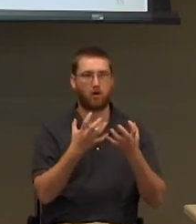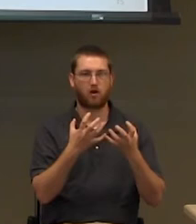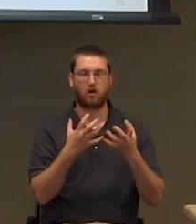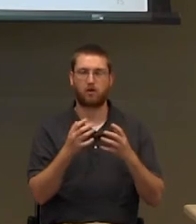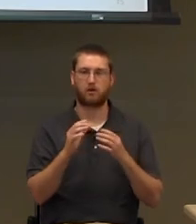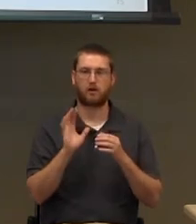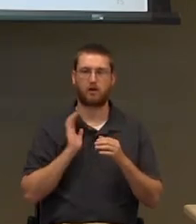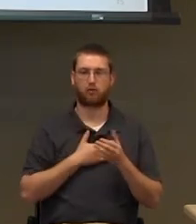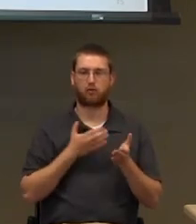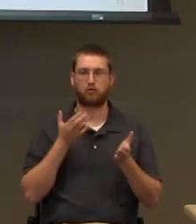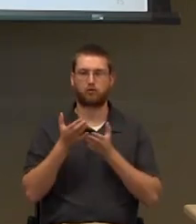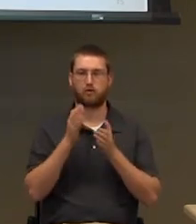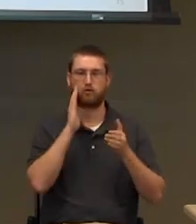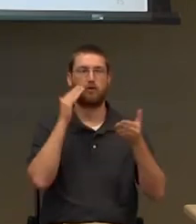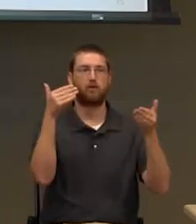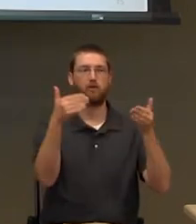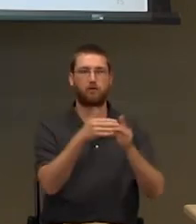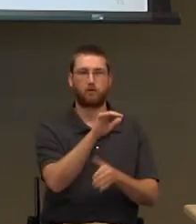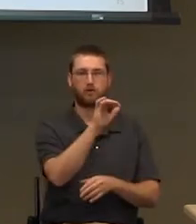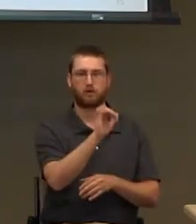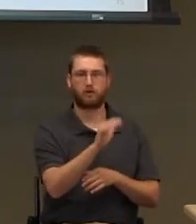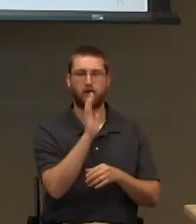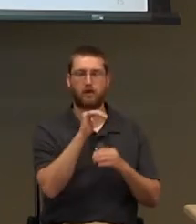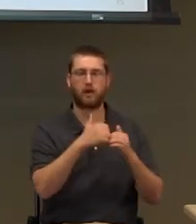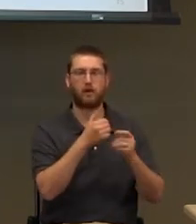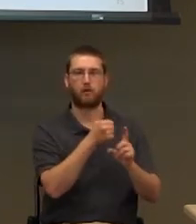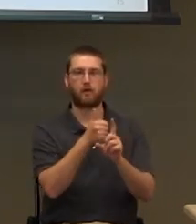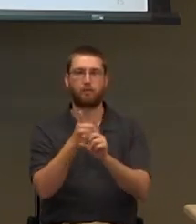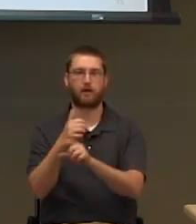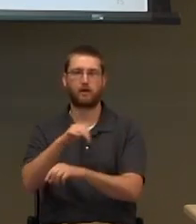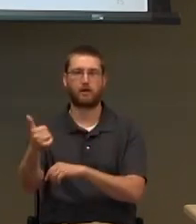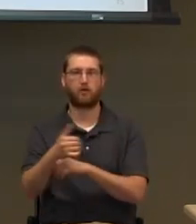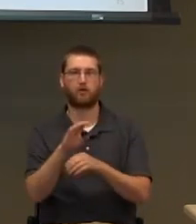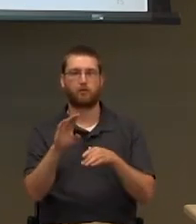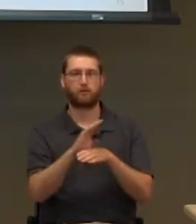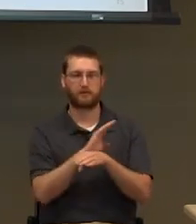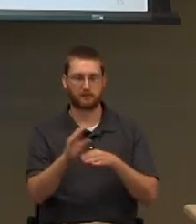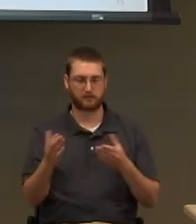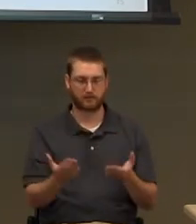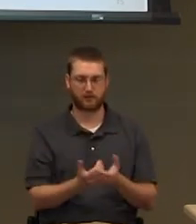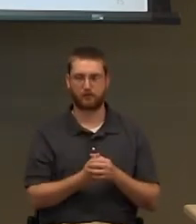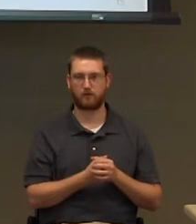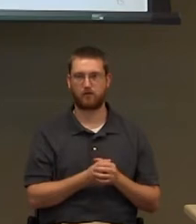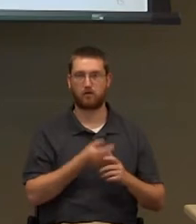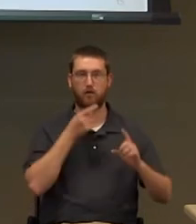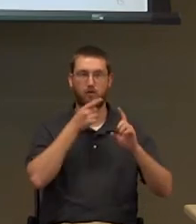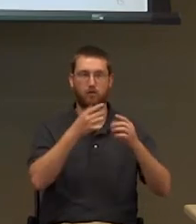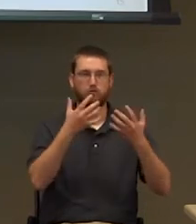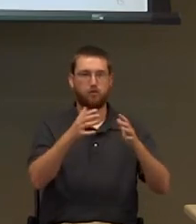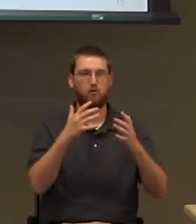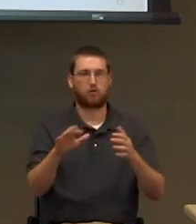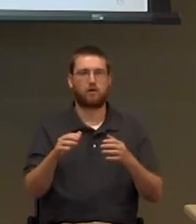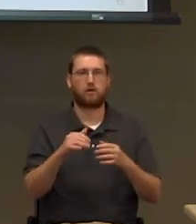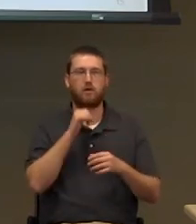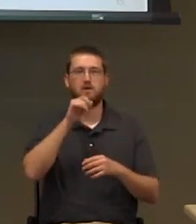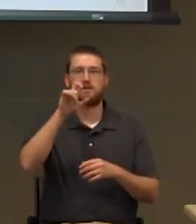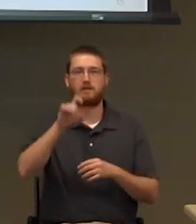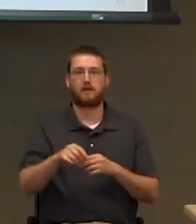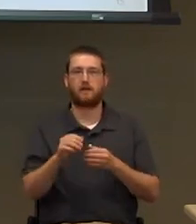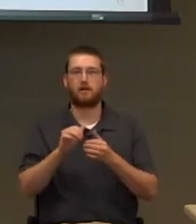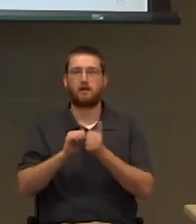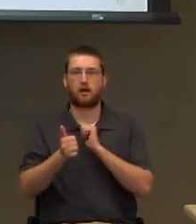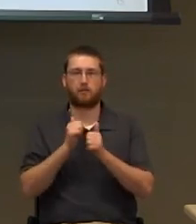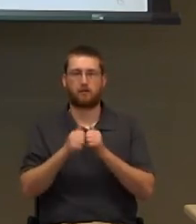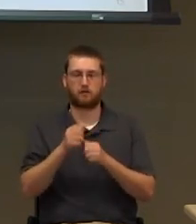our services on how it's going to impact the other businesses here. Because the goal isn't to create unnecessary competition. The goal is to